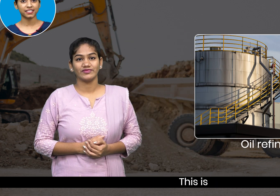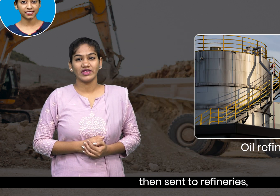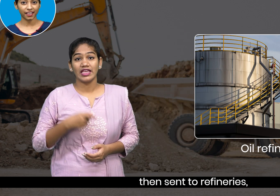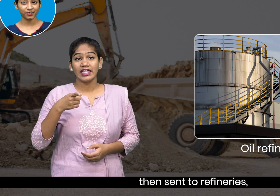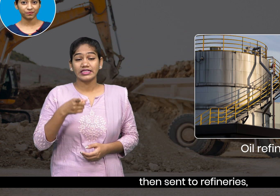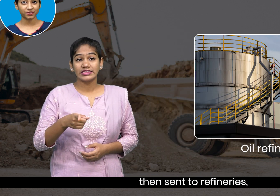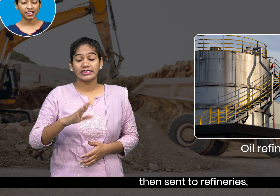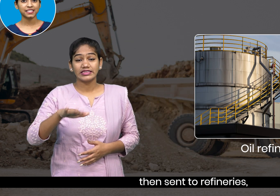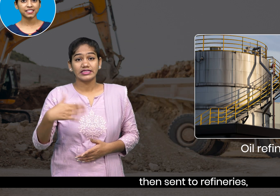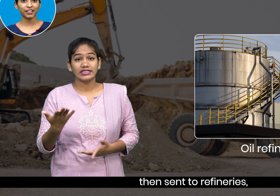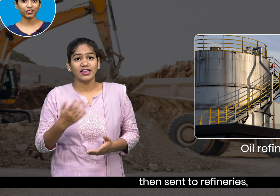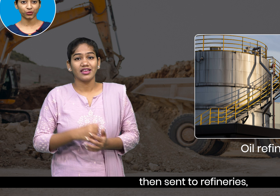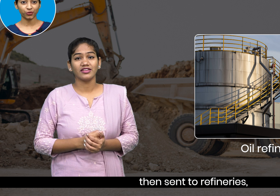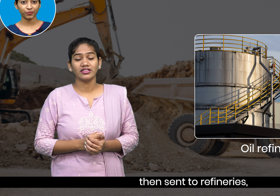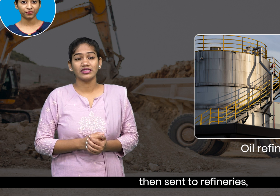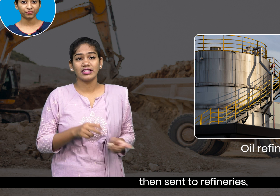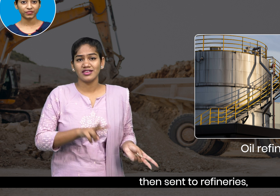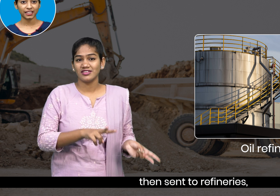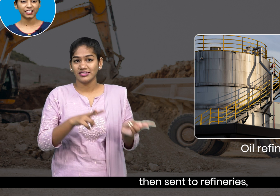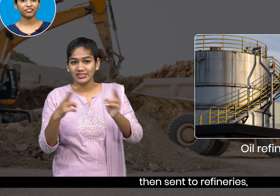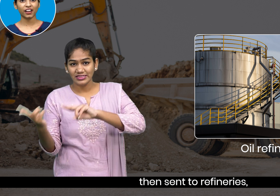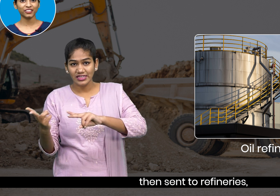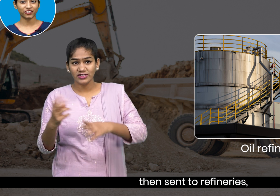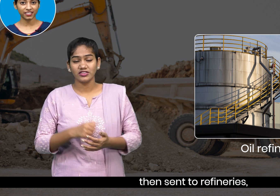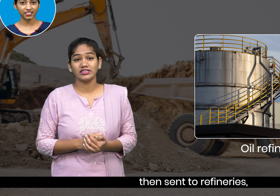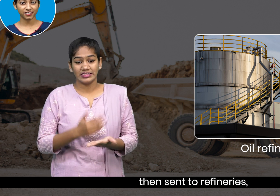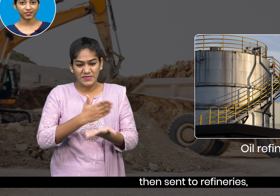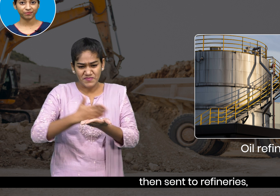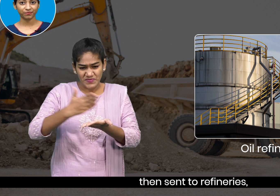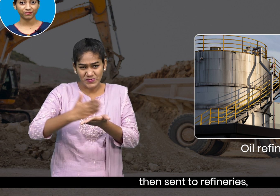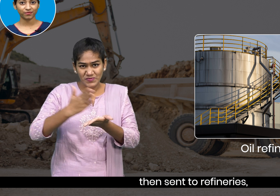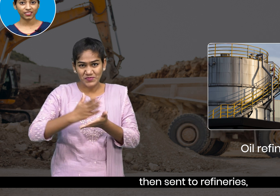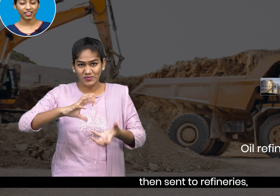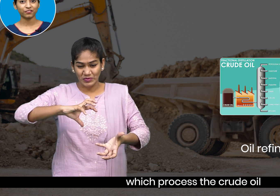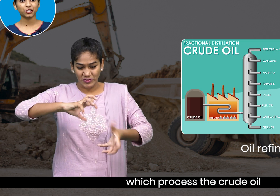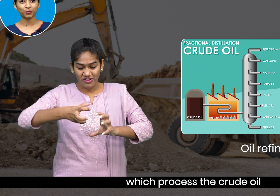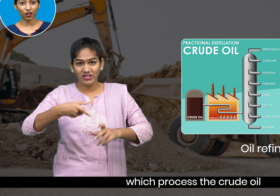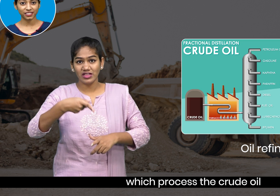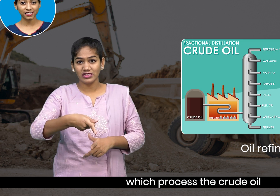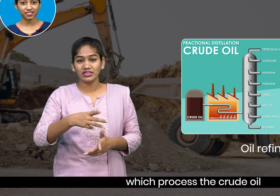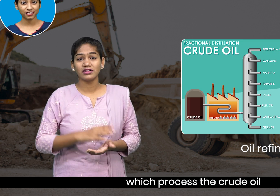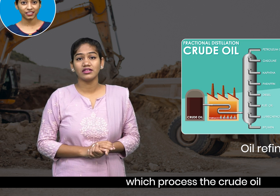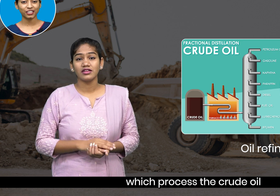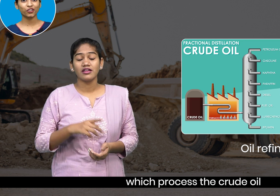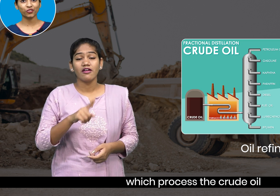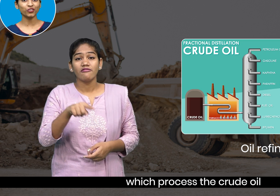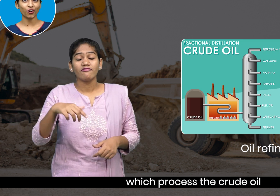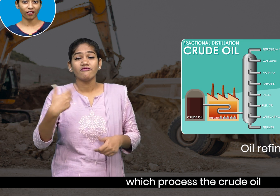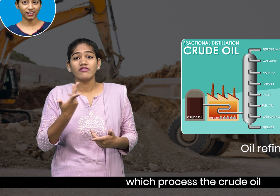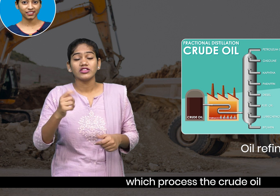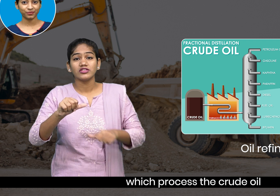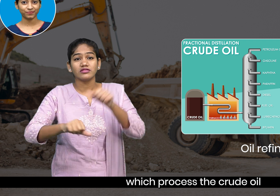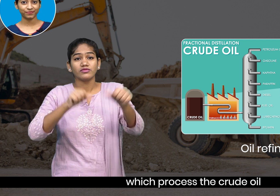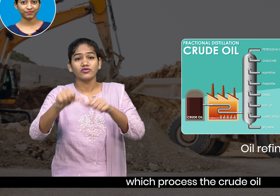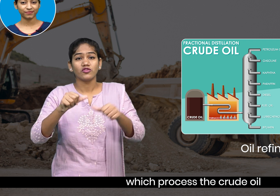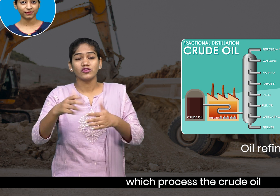This is then sent to refineries which process the crude